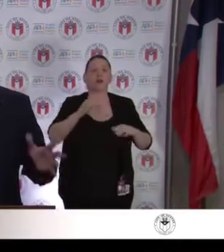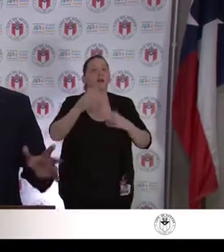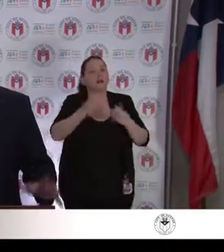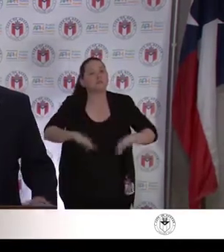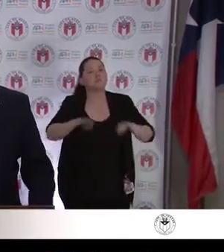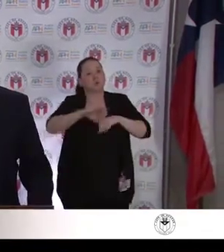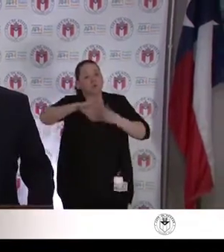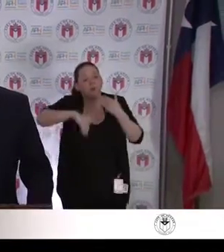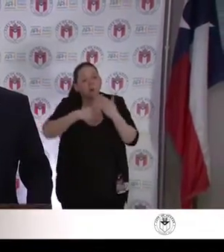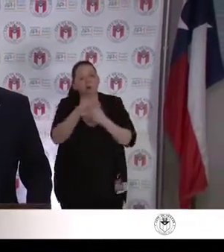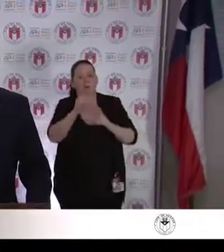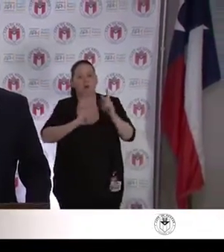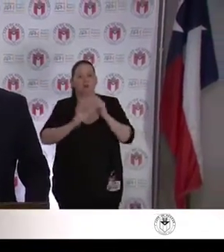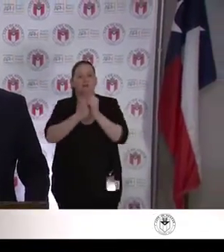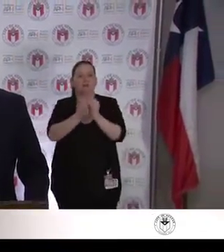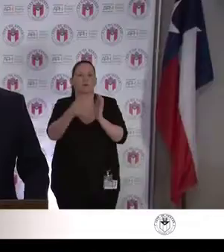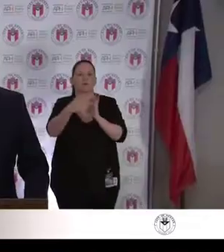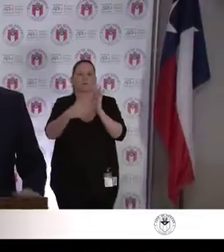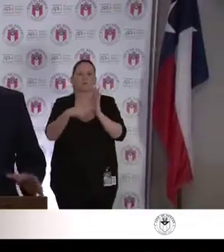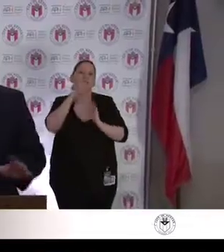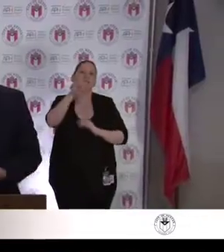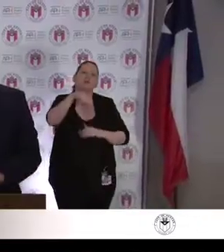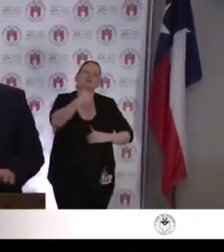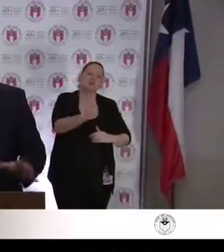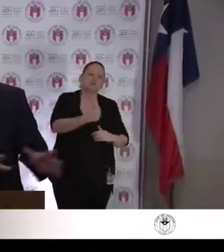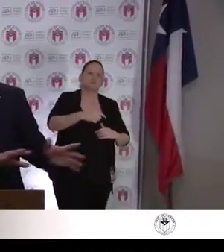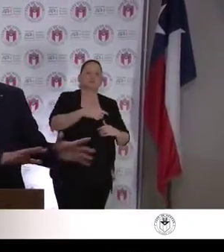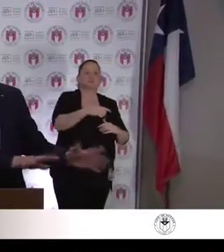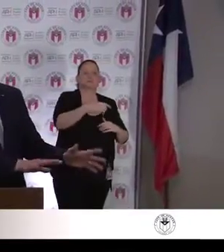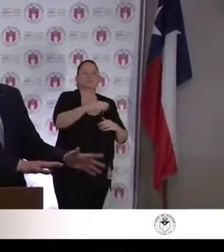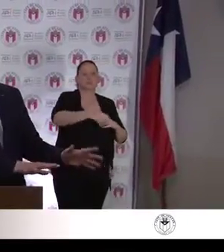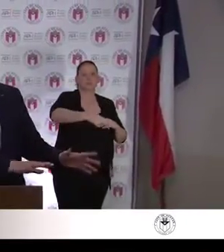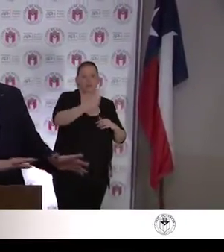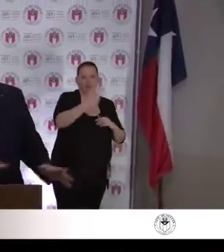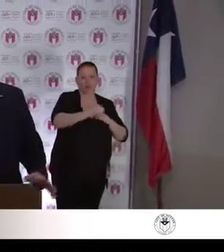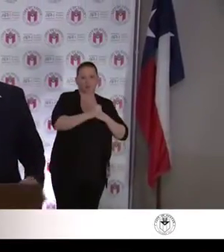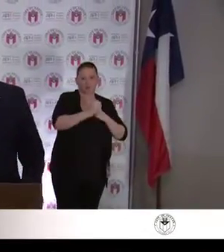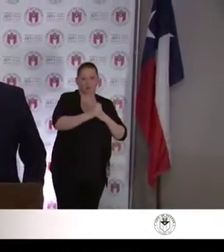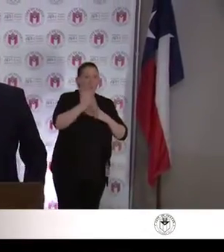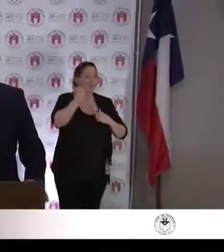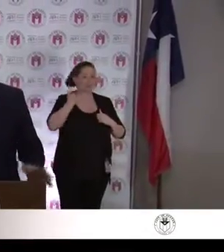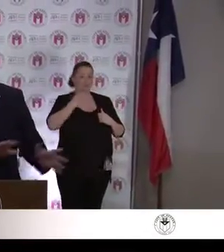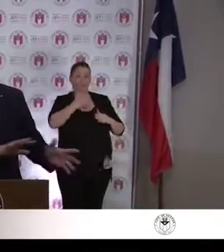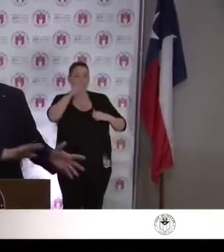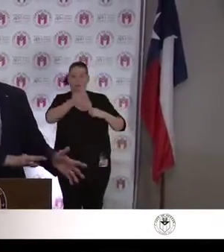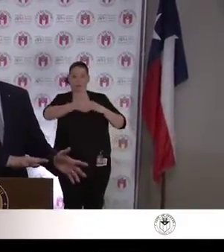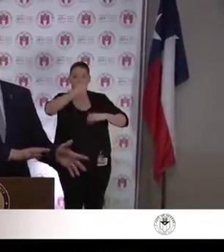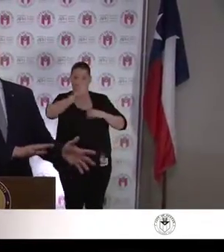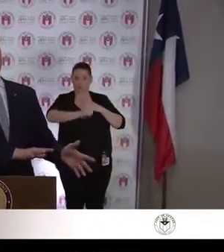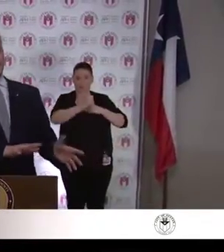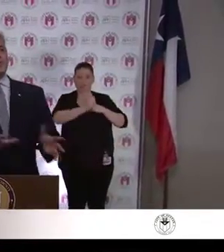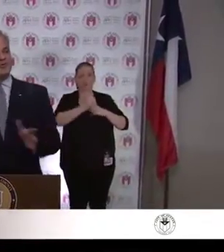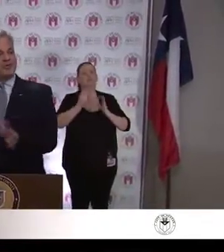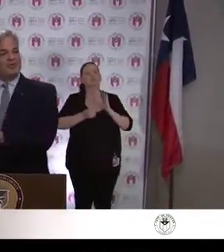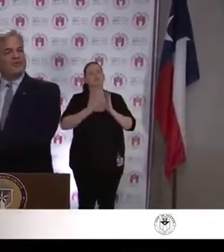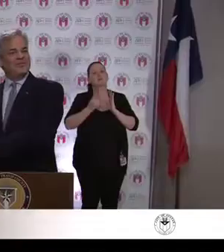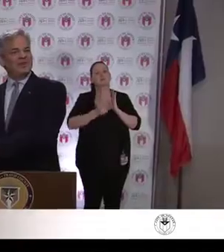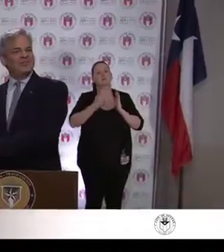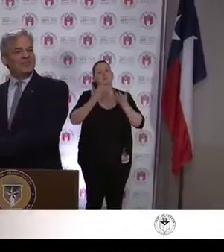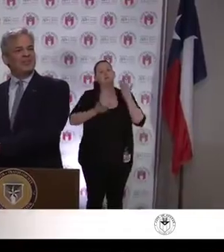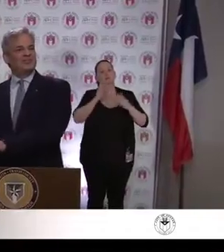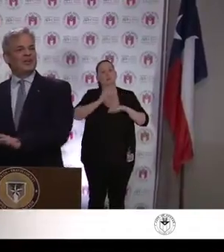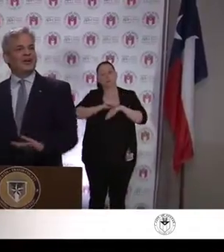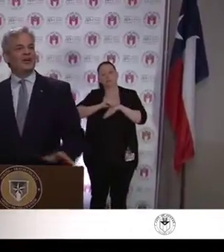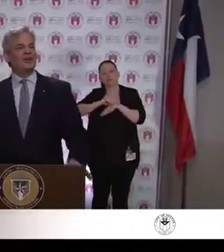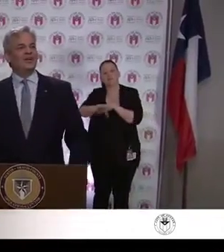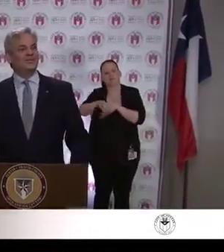not just the people that are in the greatest risk, because those of us that are not in the greatest risk sometimes pose the greatest risk of